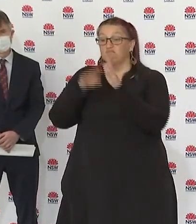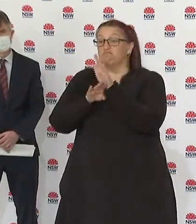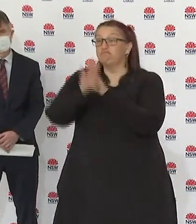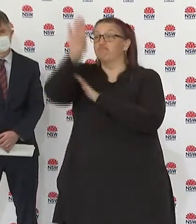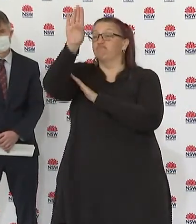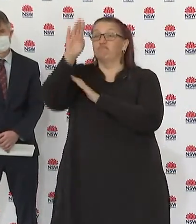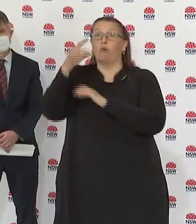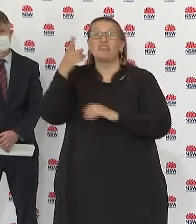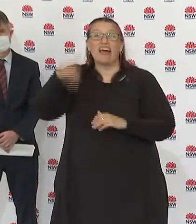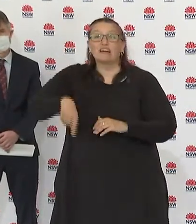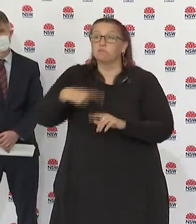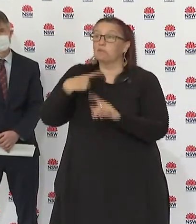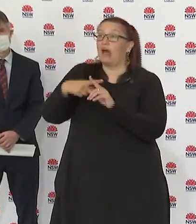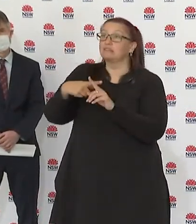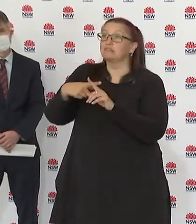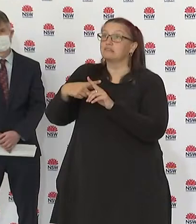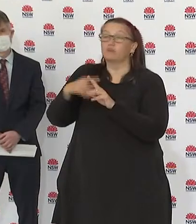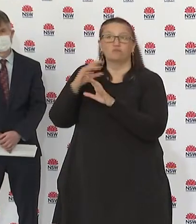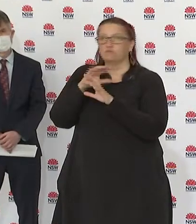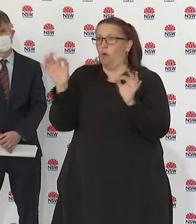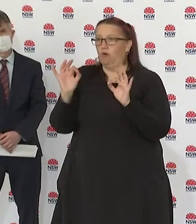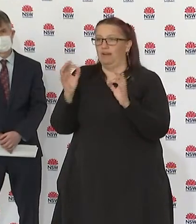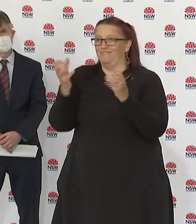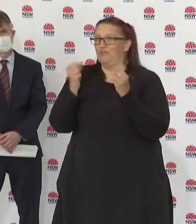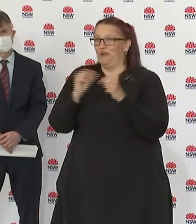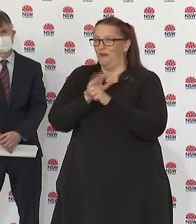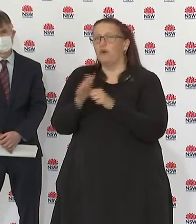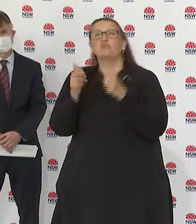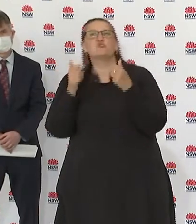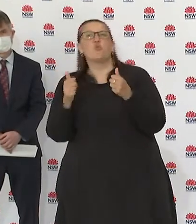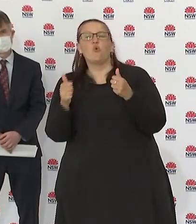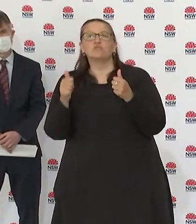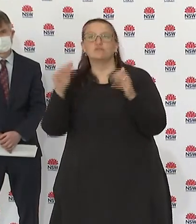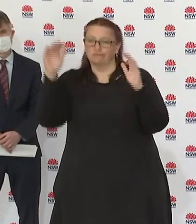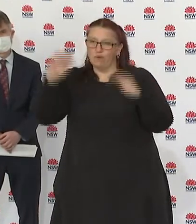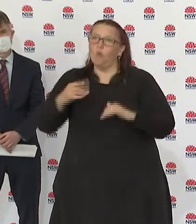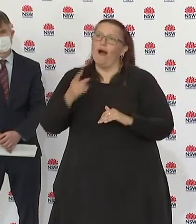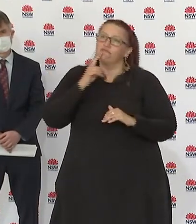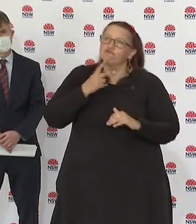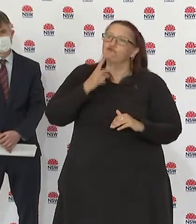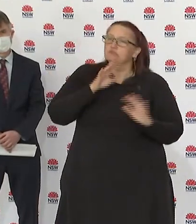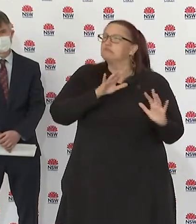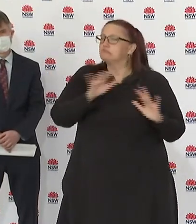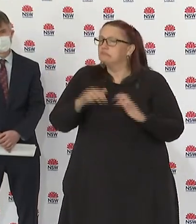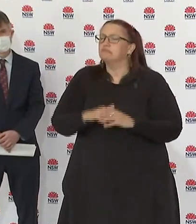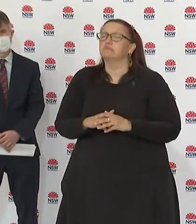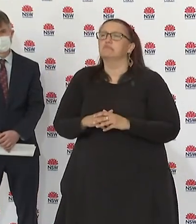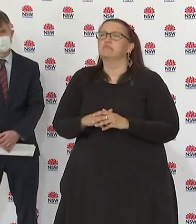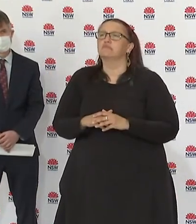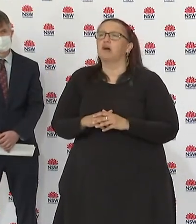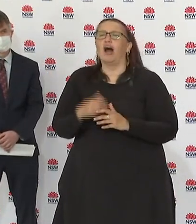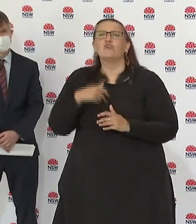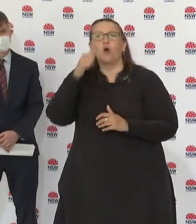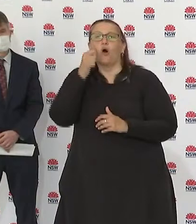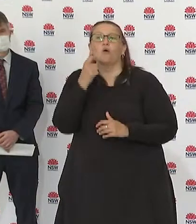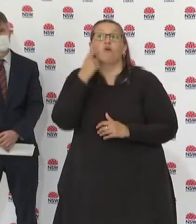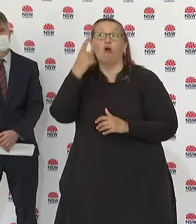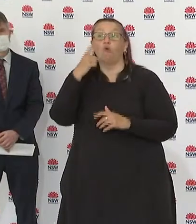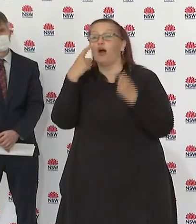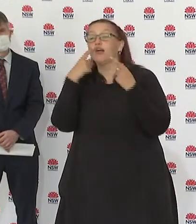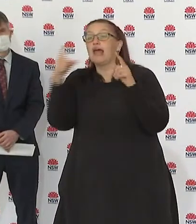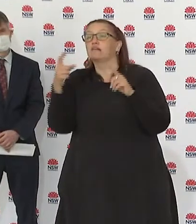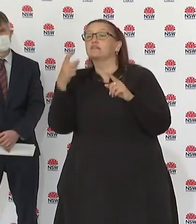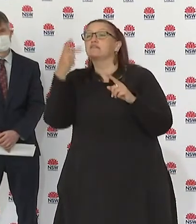target is 0, they're not working. So, and I know you're going to announce as early as tomorrow what it's going to look like in the next couple of weeks, but